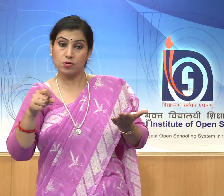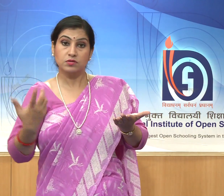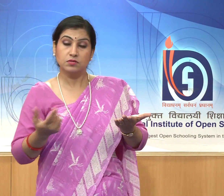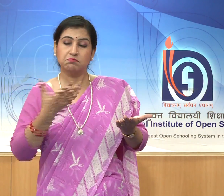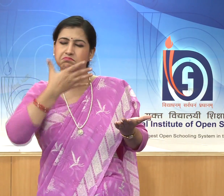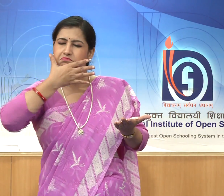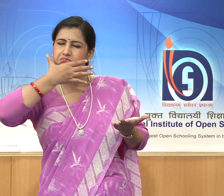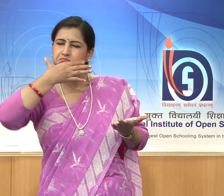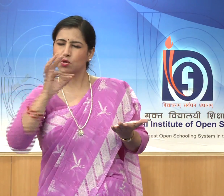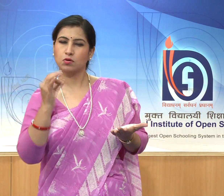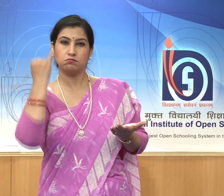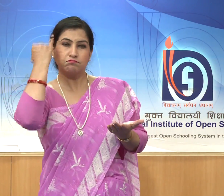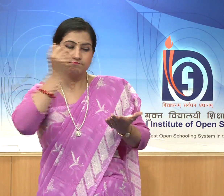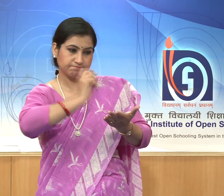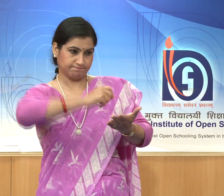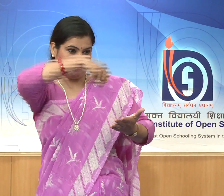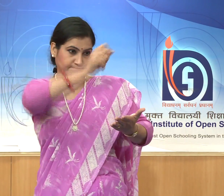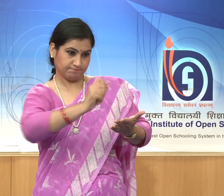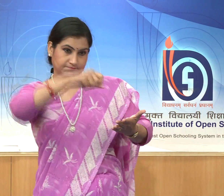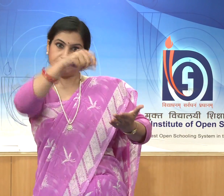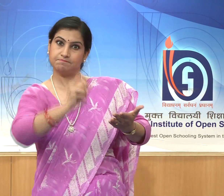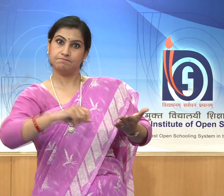in beautiful calligraphic art,